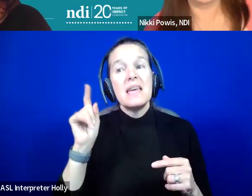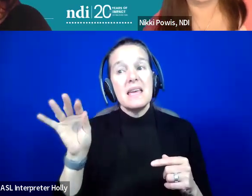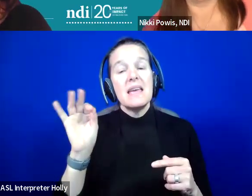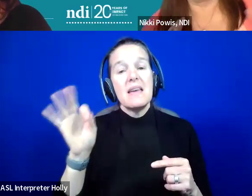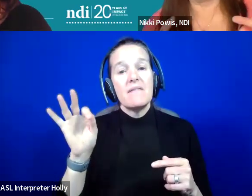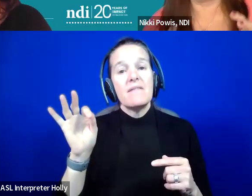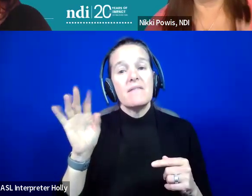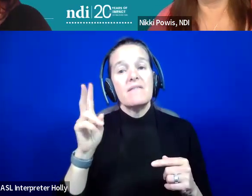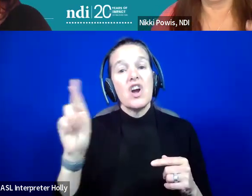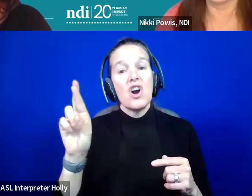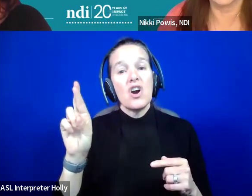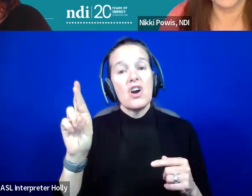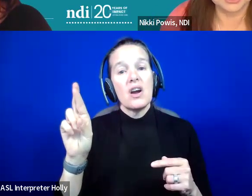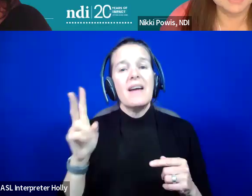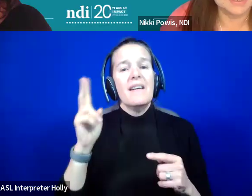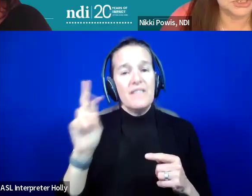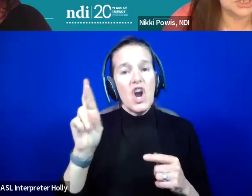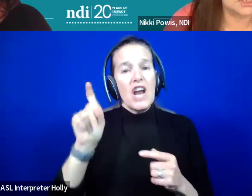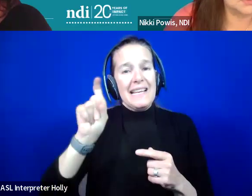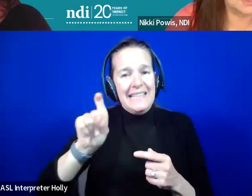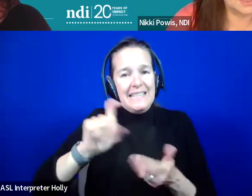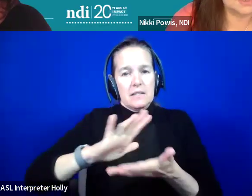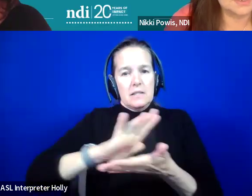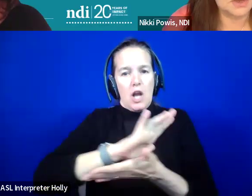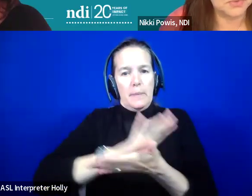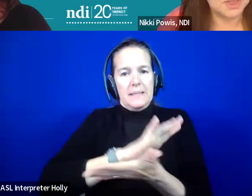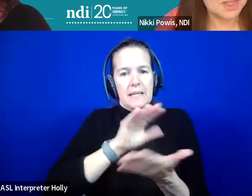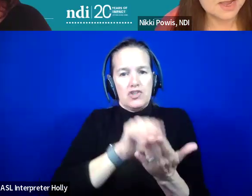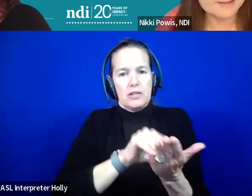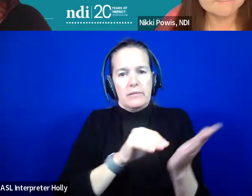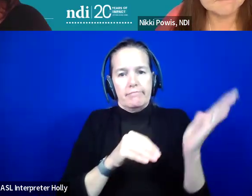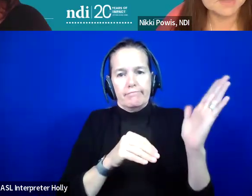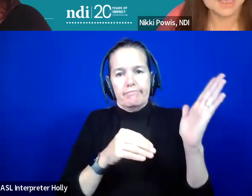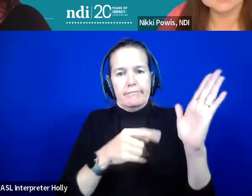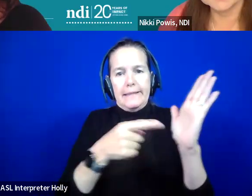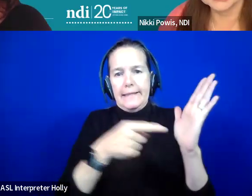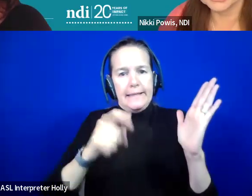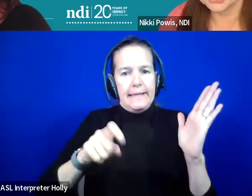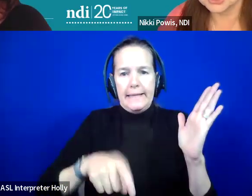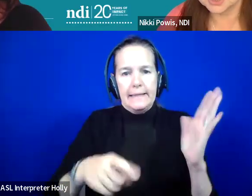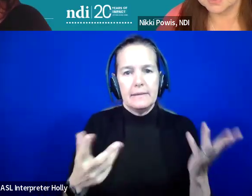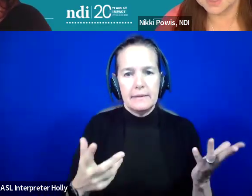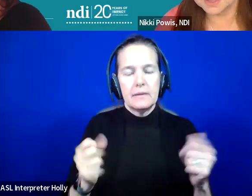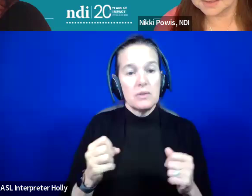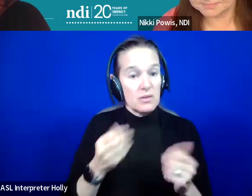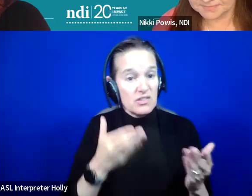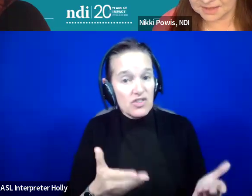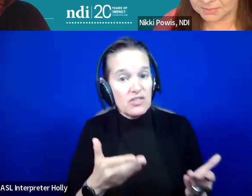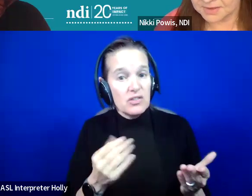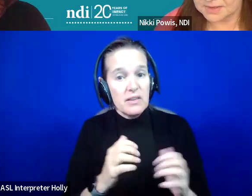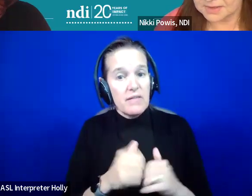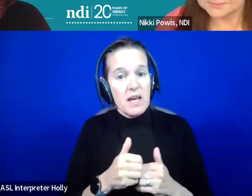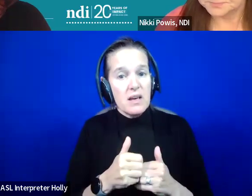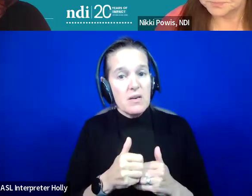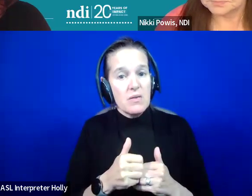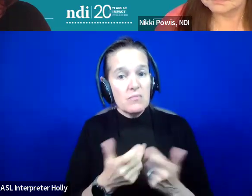VR, the VR needs that documentation, don't they? Mhm. So, Right. yeah, suggestions on how that can